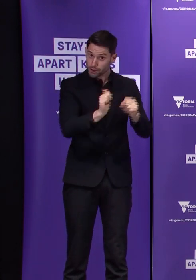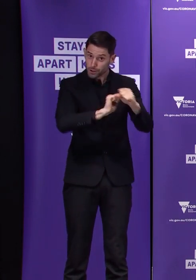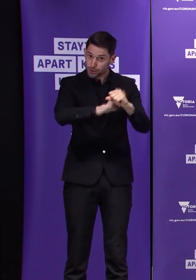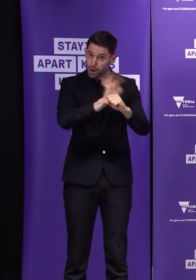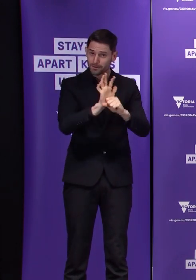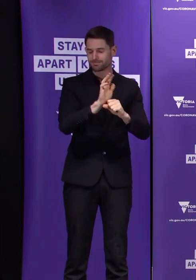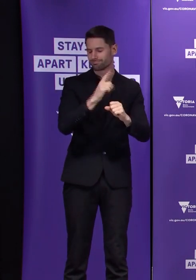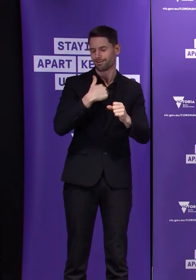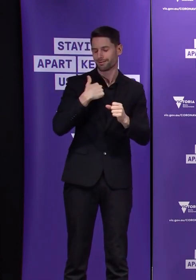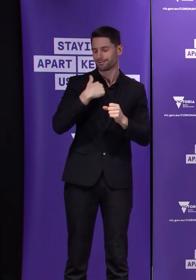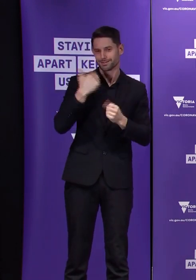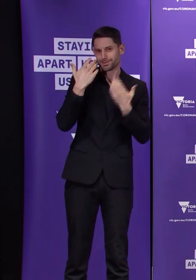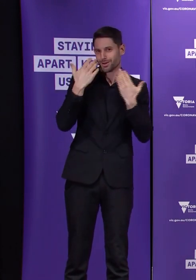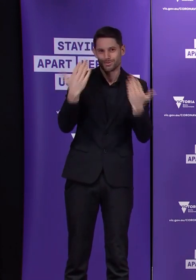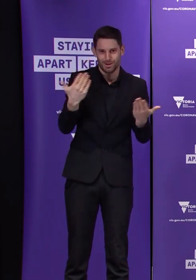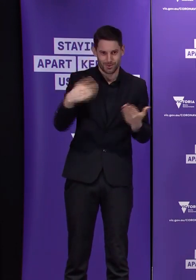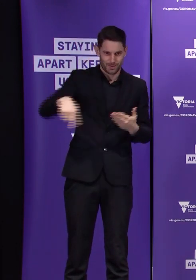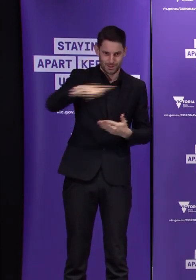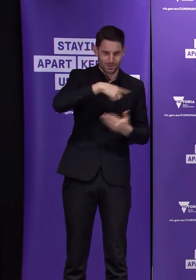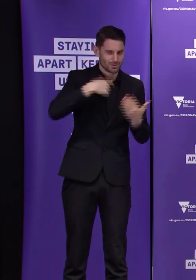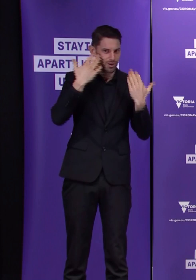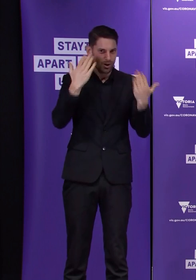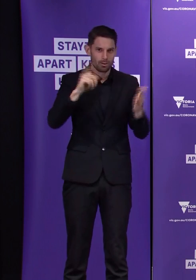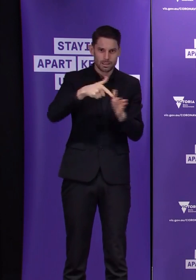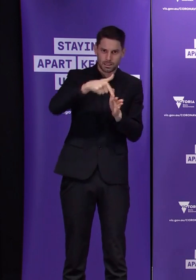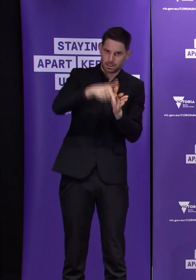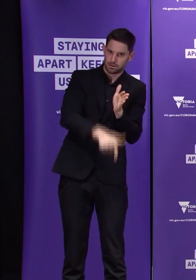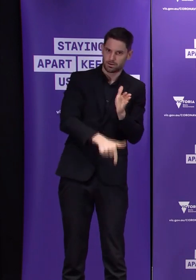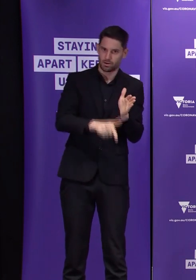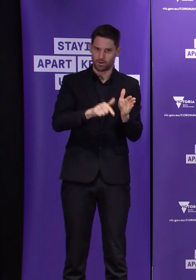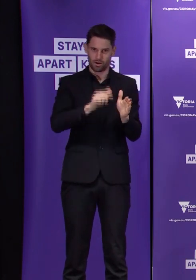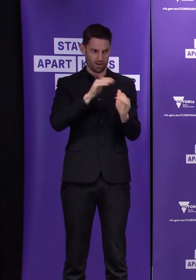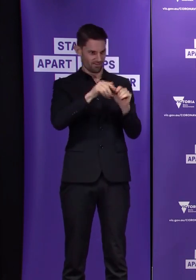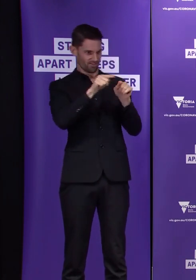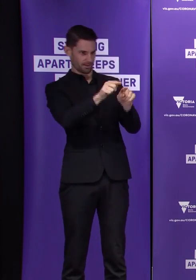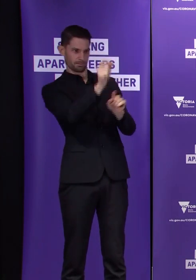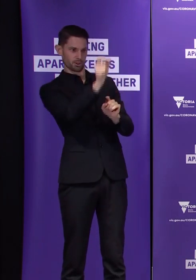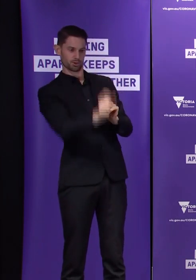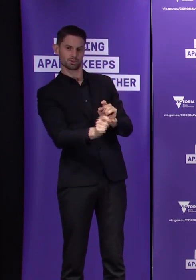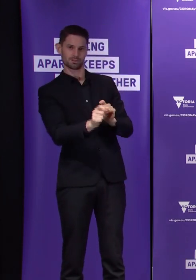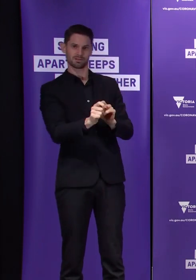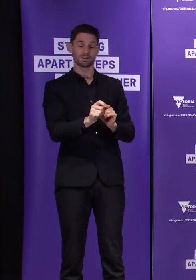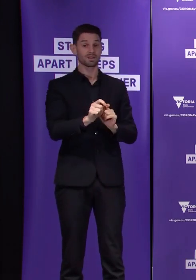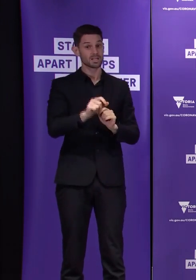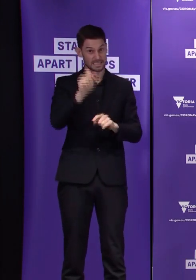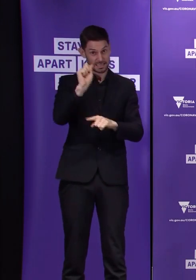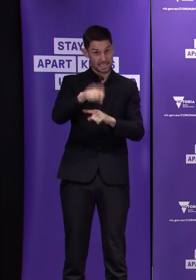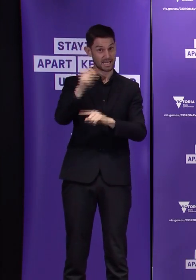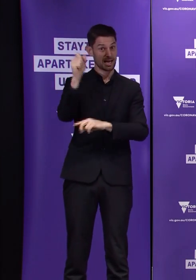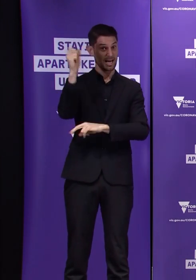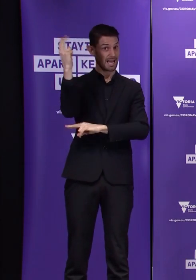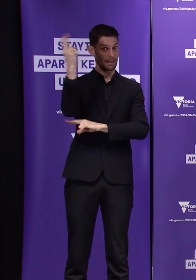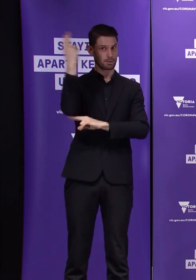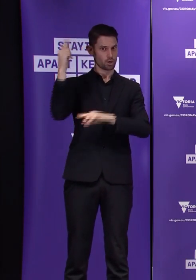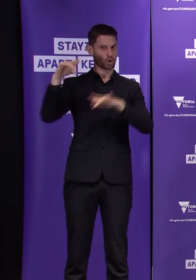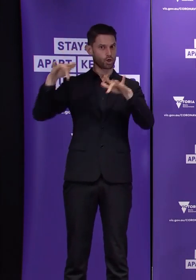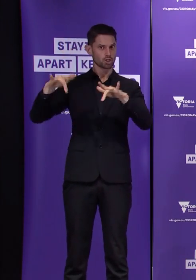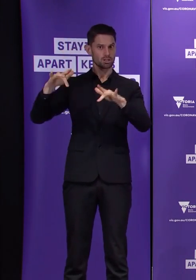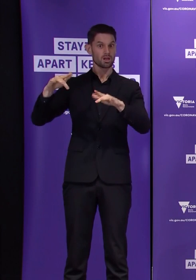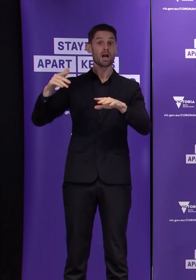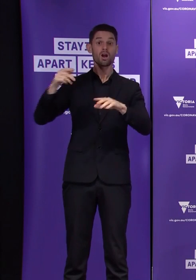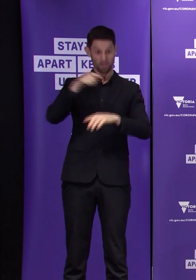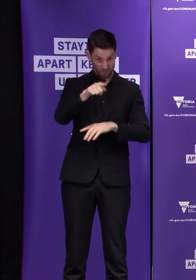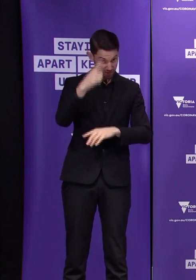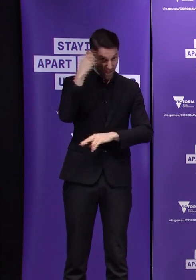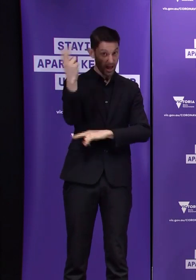what's happened with that person and where they've gone, what they've done. Obviously, ambulances are not there permanently. They'll be